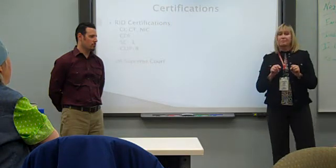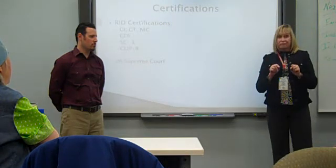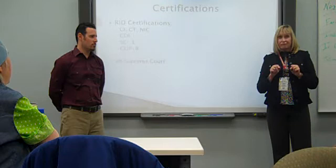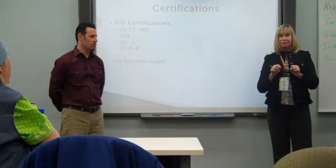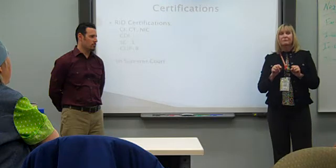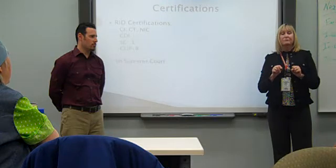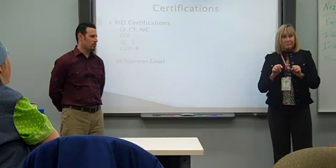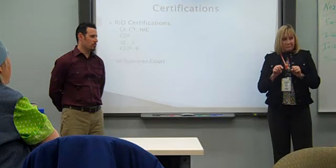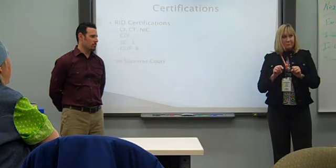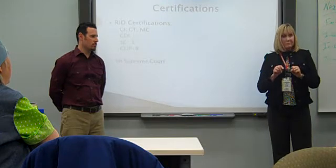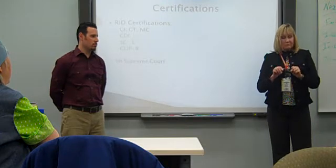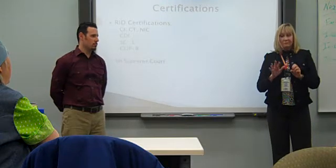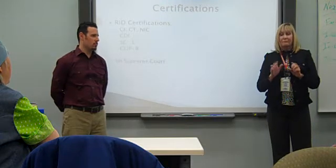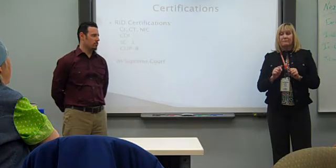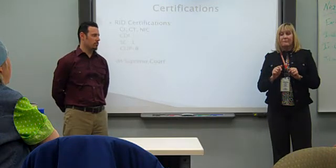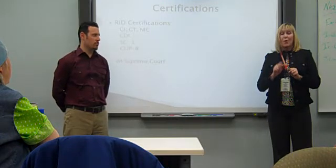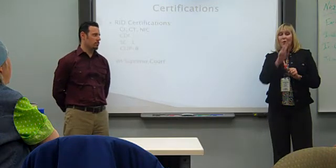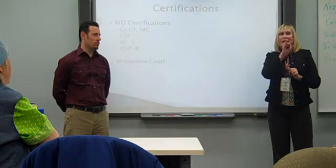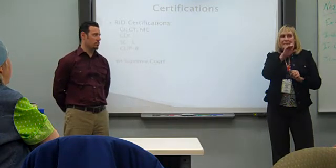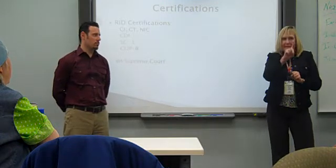signed, "Are you registered to a tribe?"